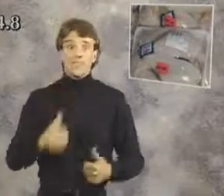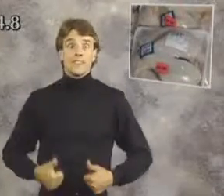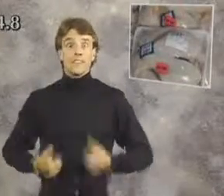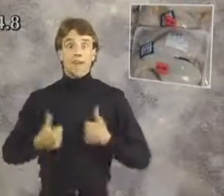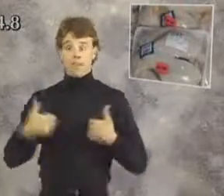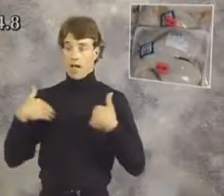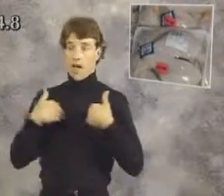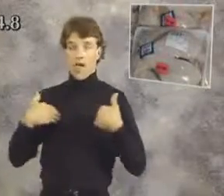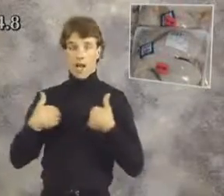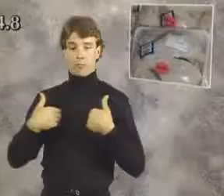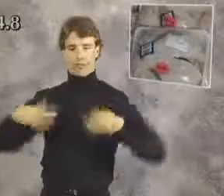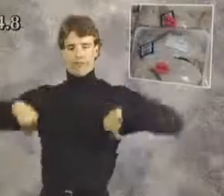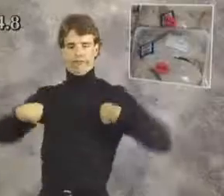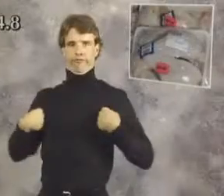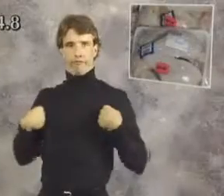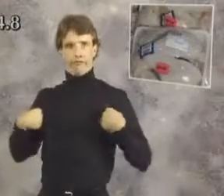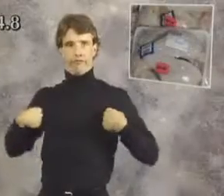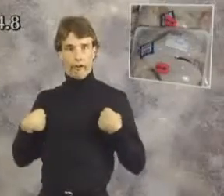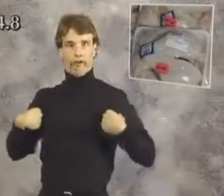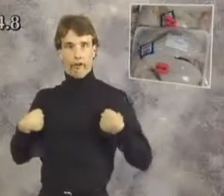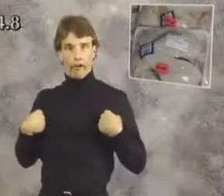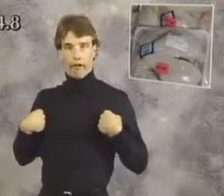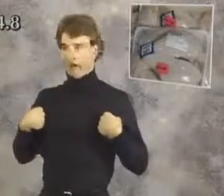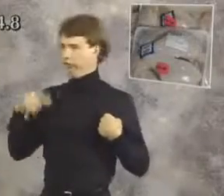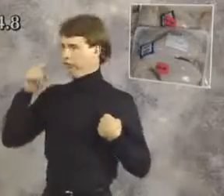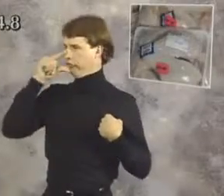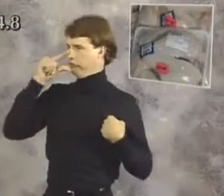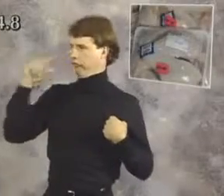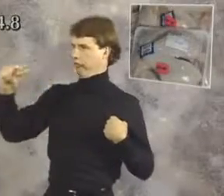This sign represents a real chicken's beak.